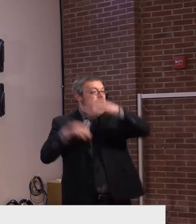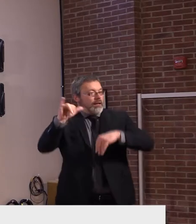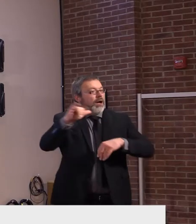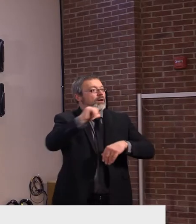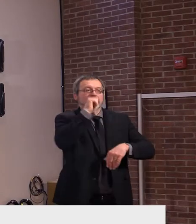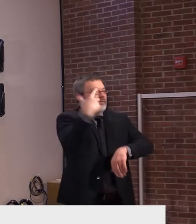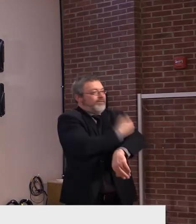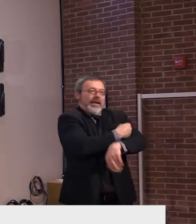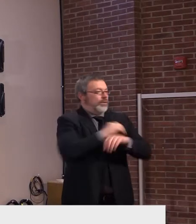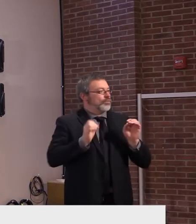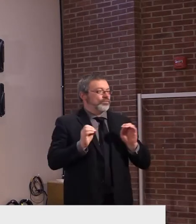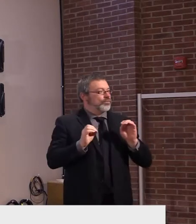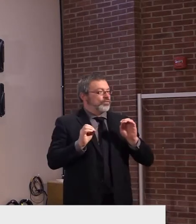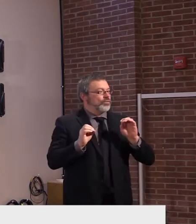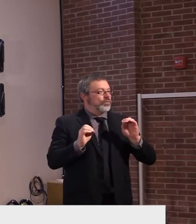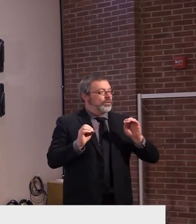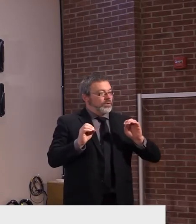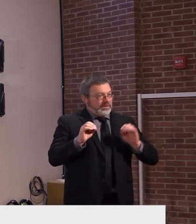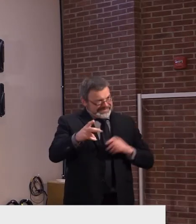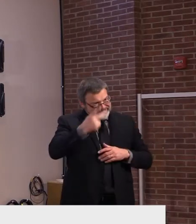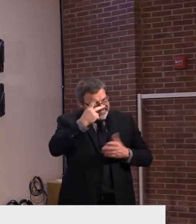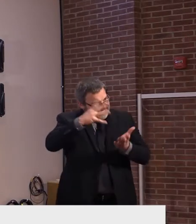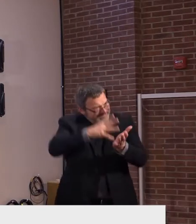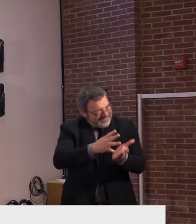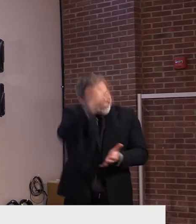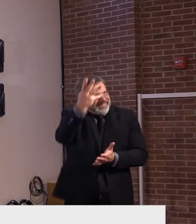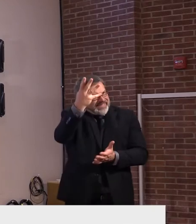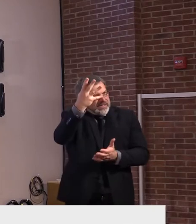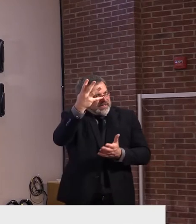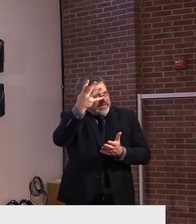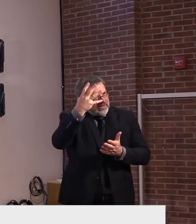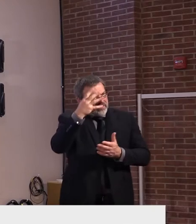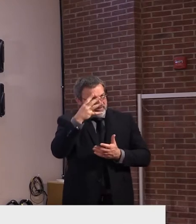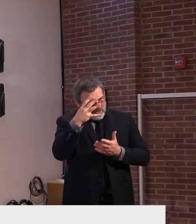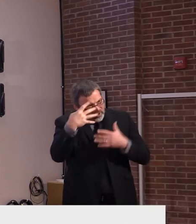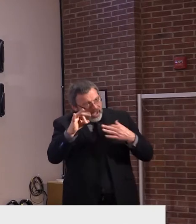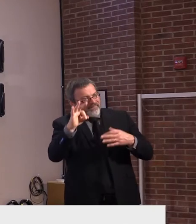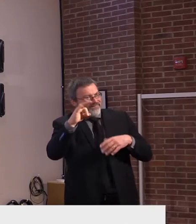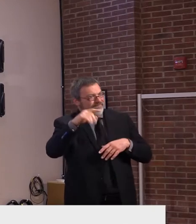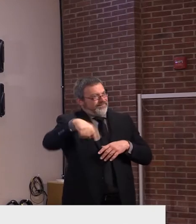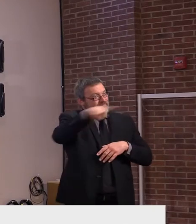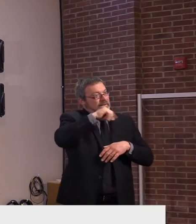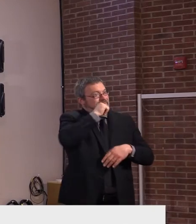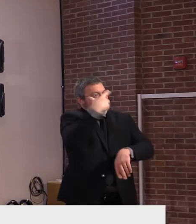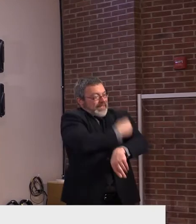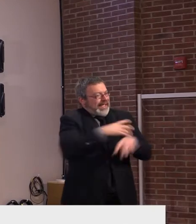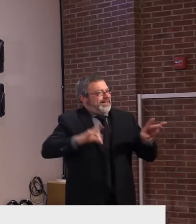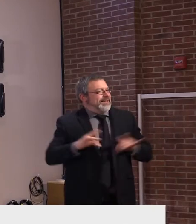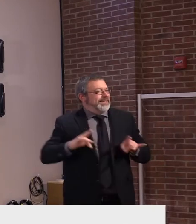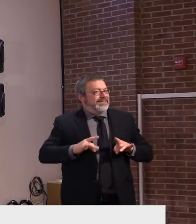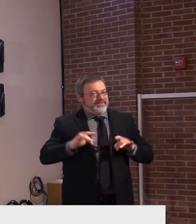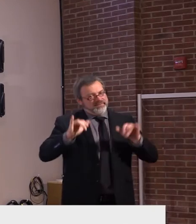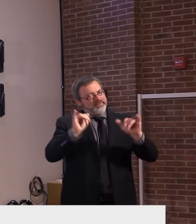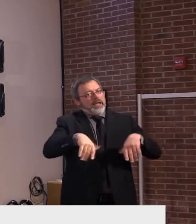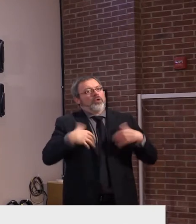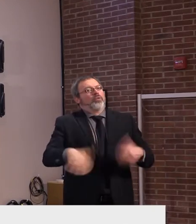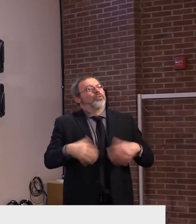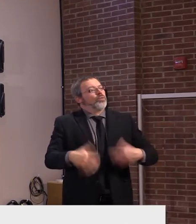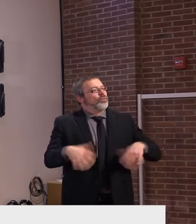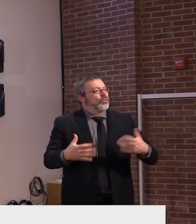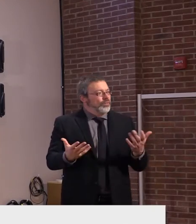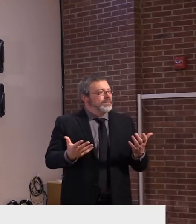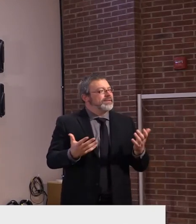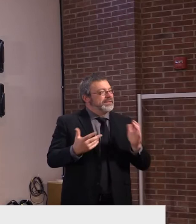good opportunity to mention that those who are vaccinated have much greater protection from infection and severe outcome as